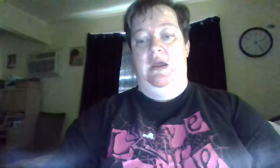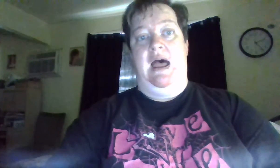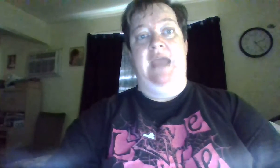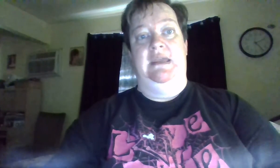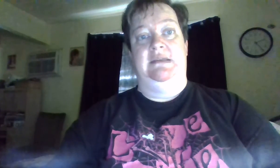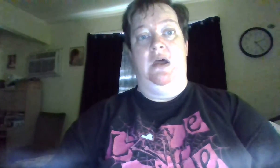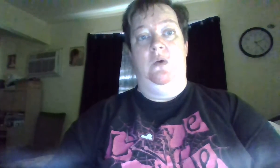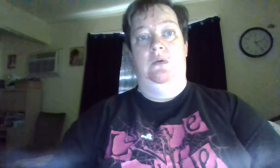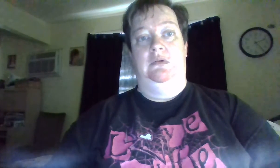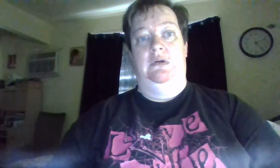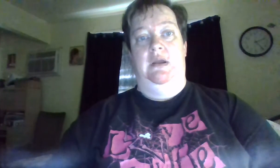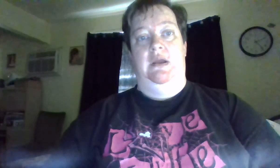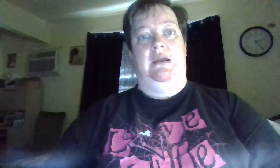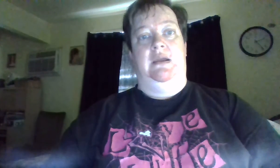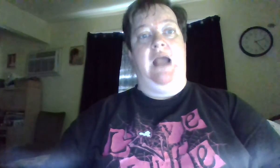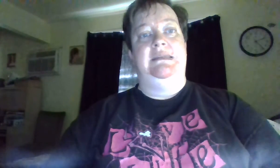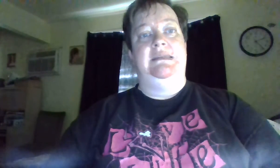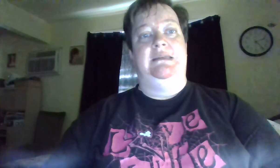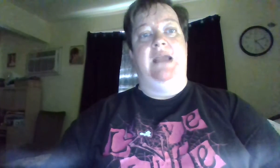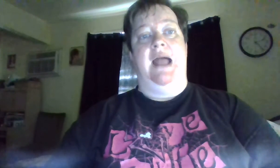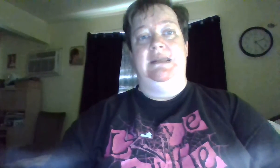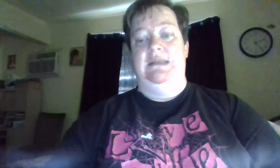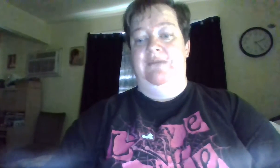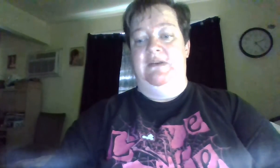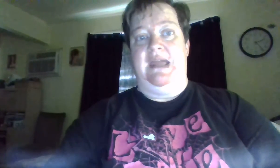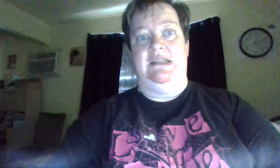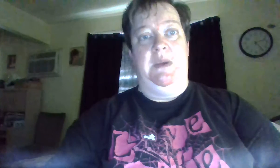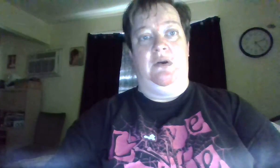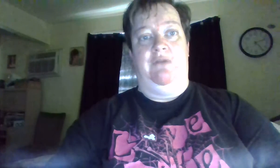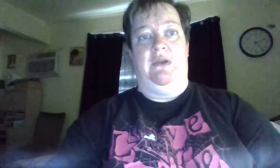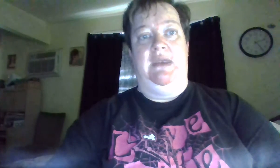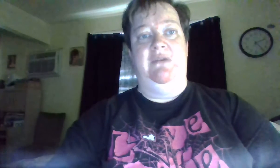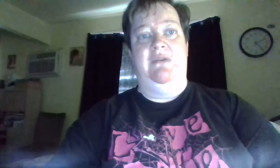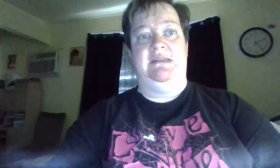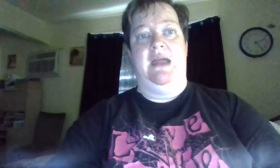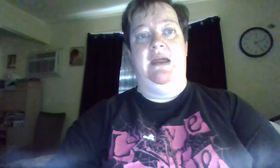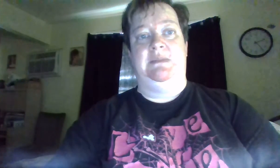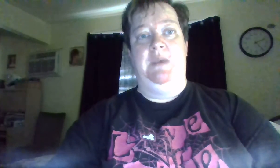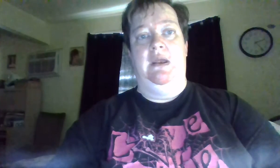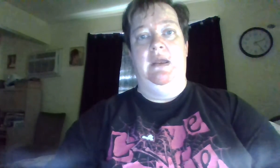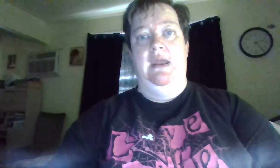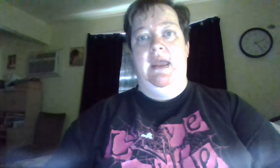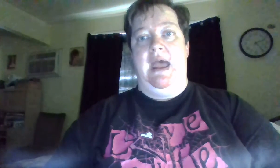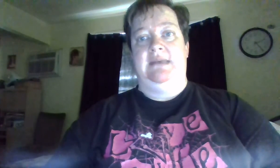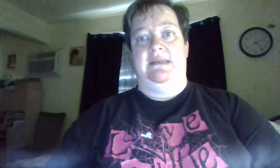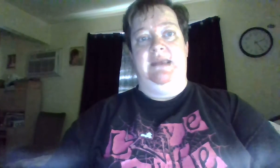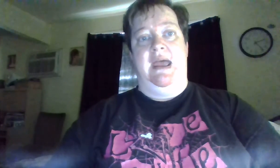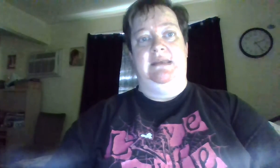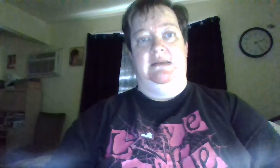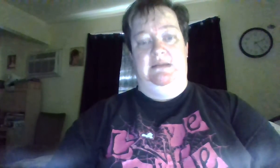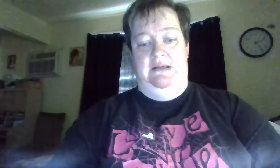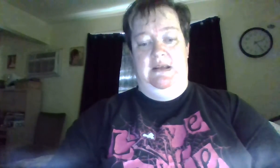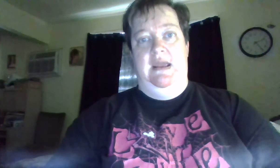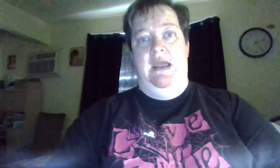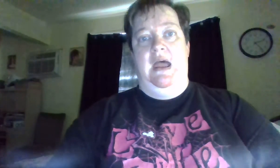I think so. God didn't give us that spirit of fear. He gave us that a spirit, as it says, a